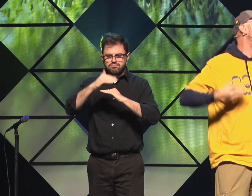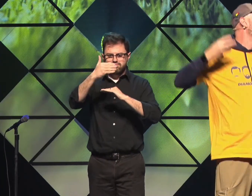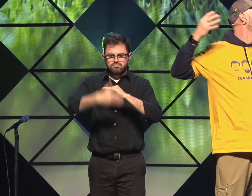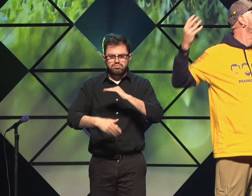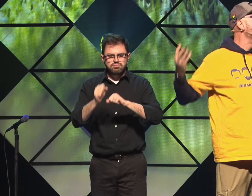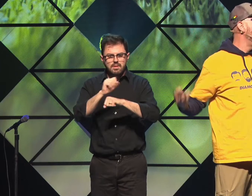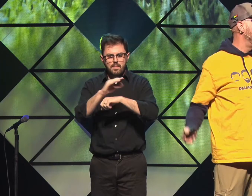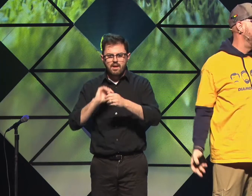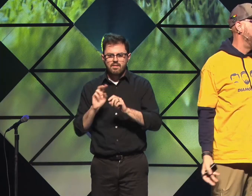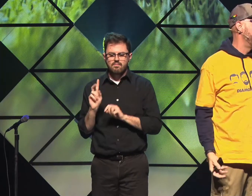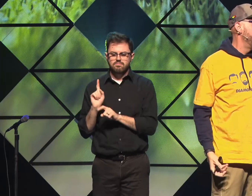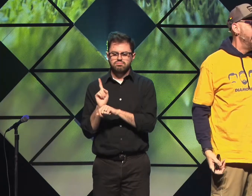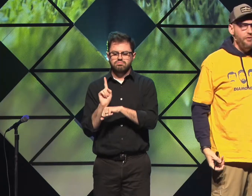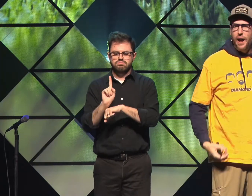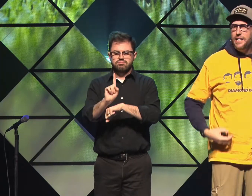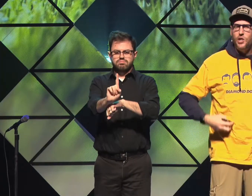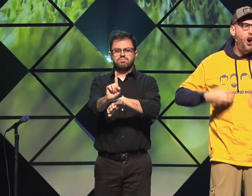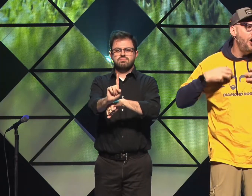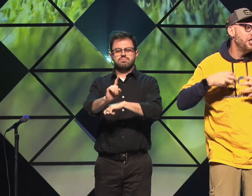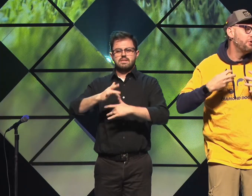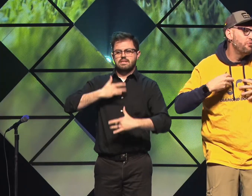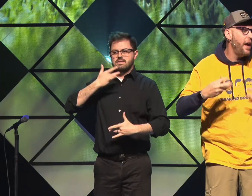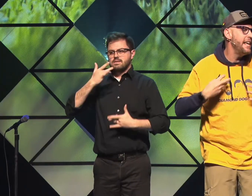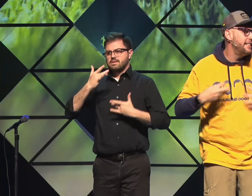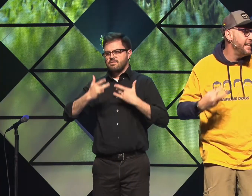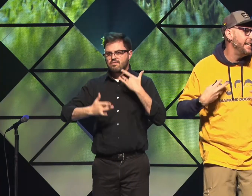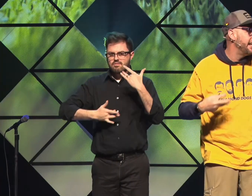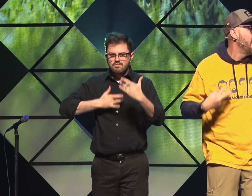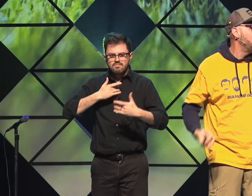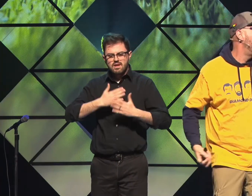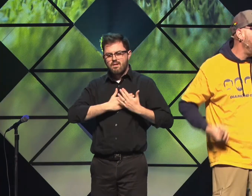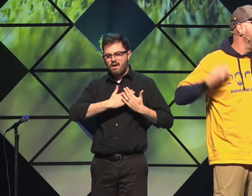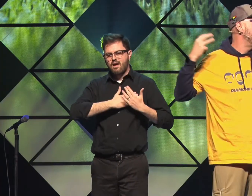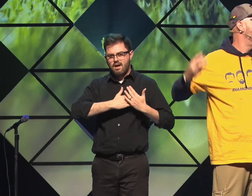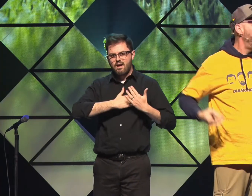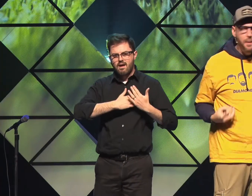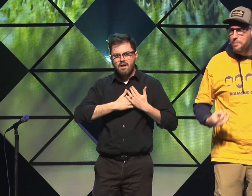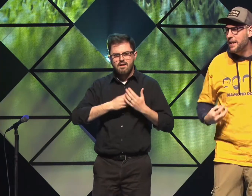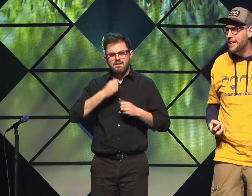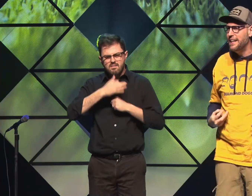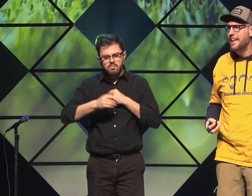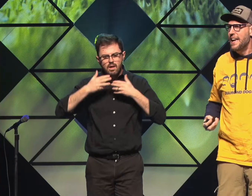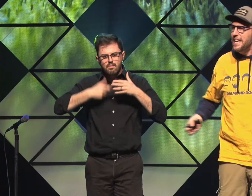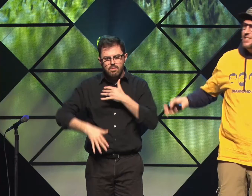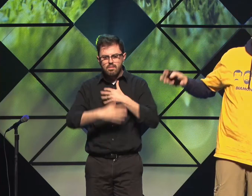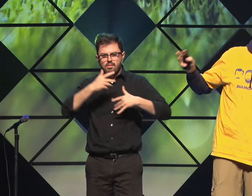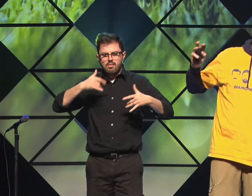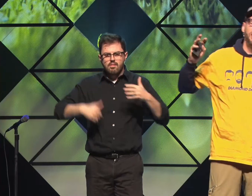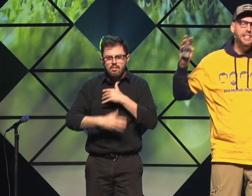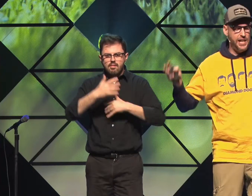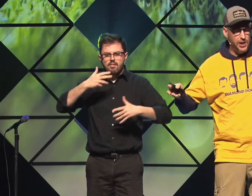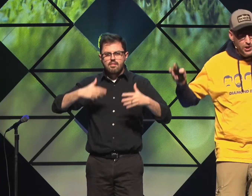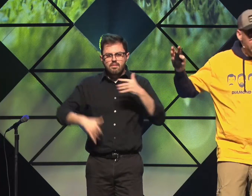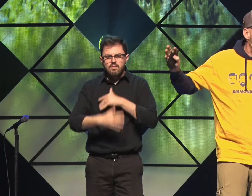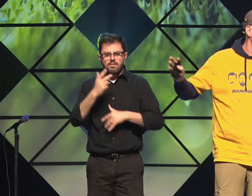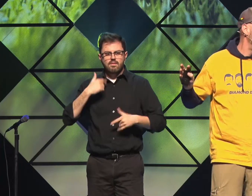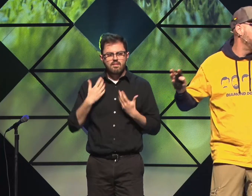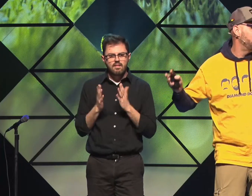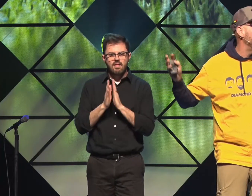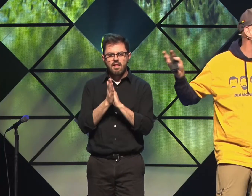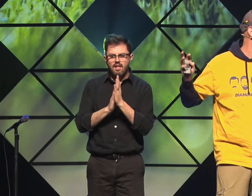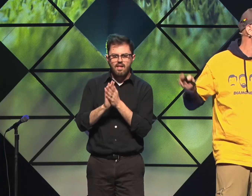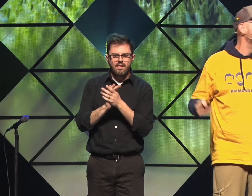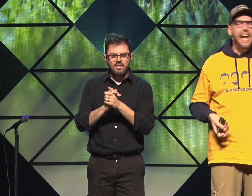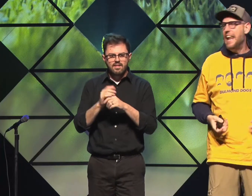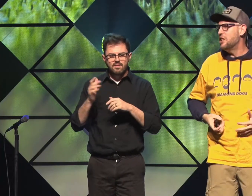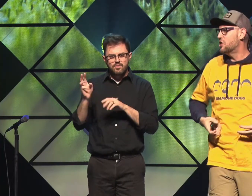of exhilaration. Right, his heart is racing, the blood is pumping. He's like a little off kilter